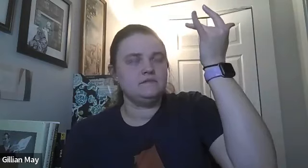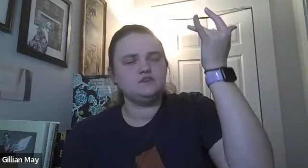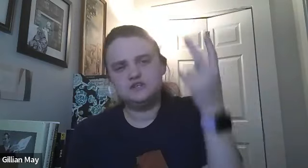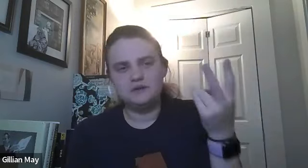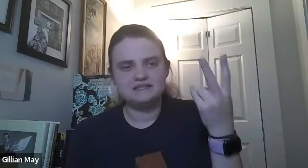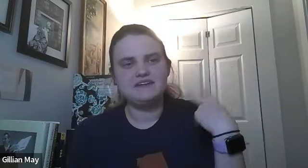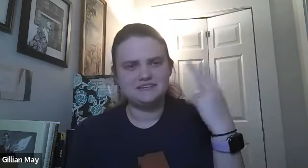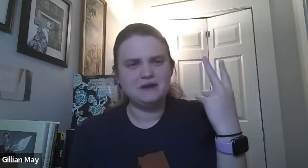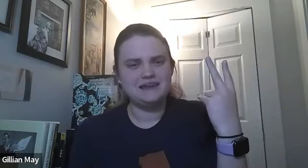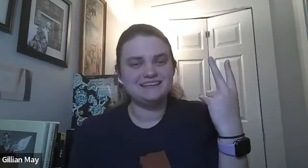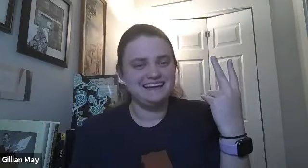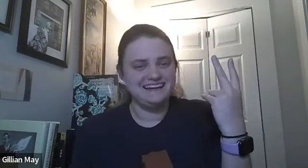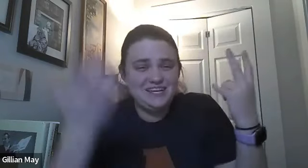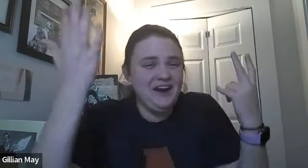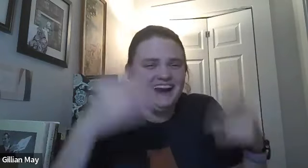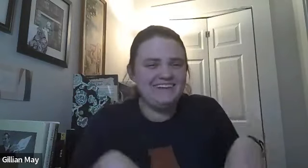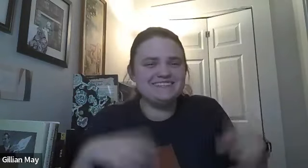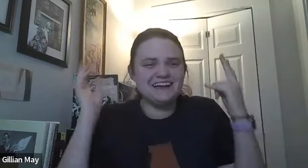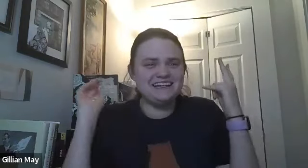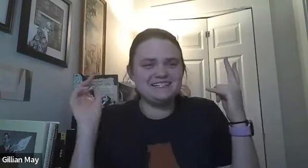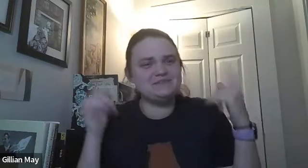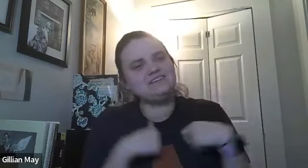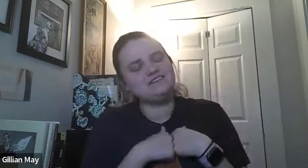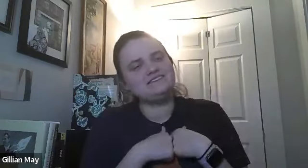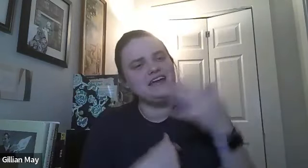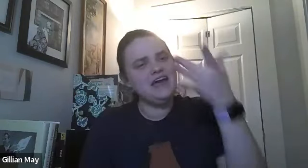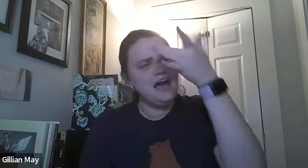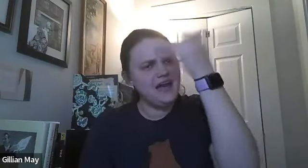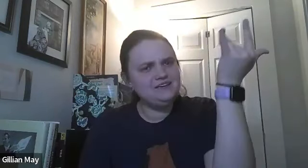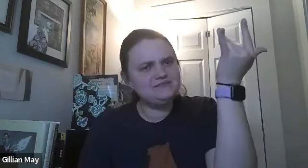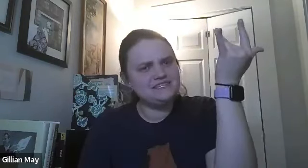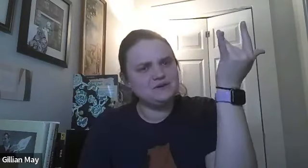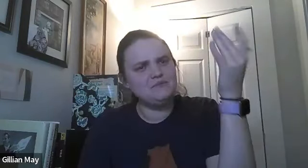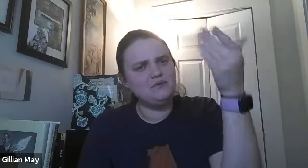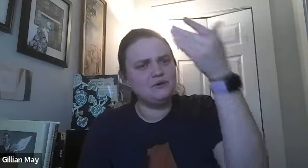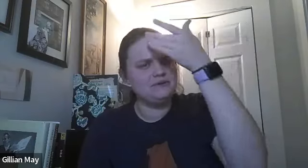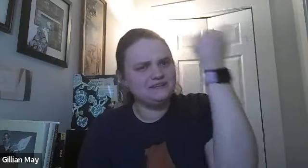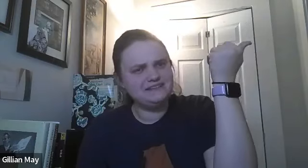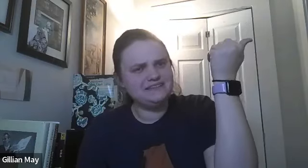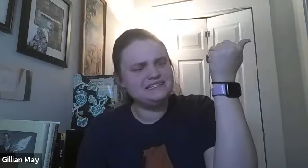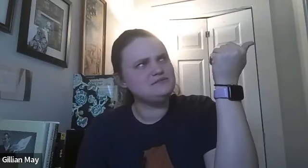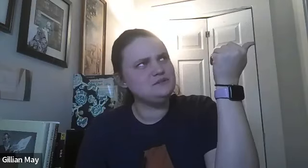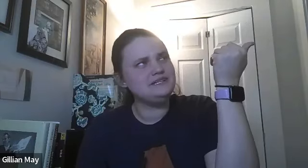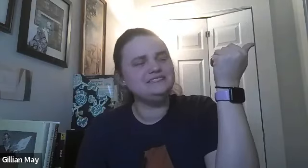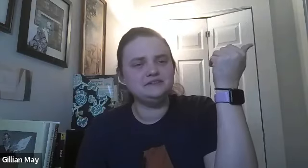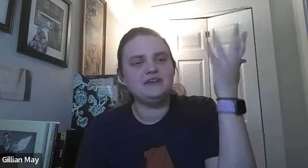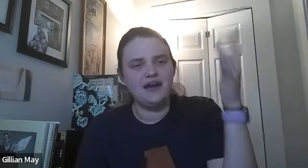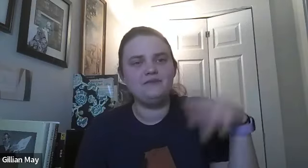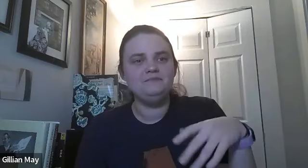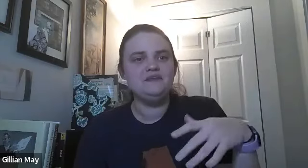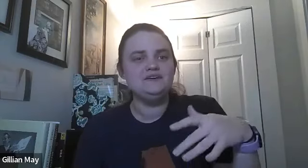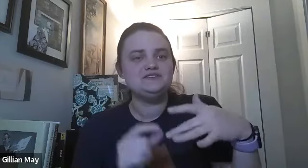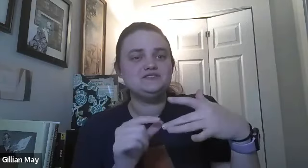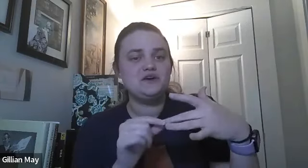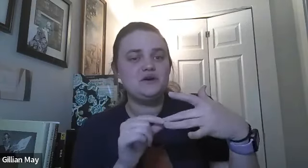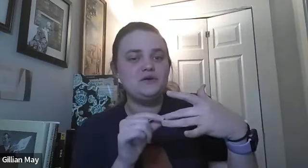there's two ways. That's why I had to sign it. So I was signing it to myself because I'm like, I use this one more, but does this one one too? Yeah. So